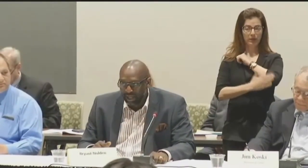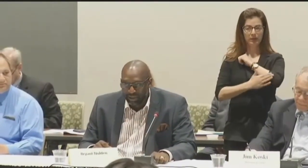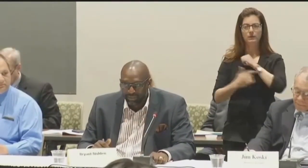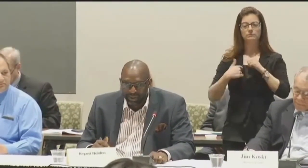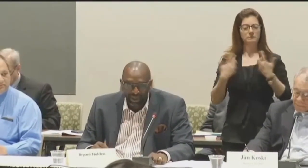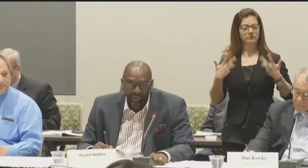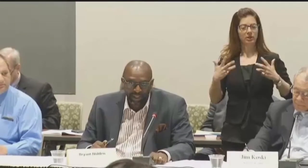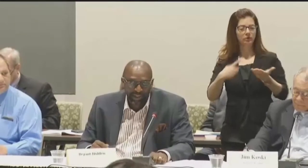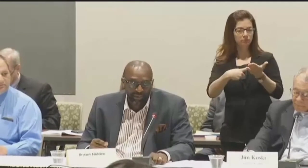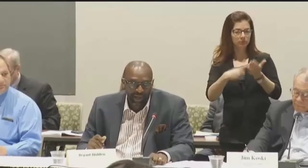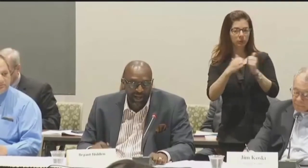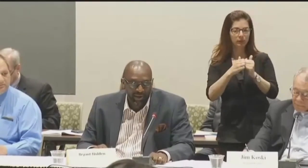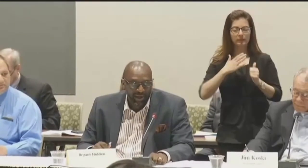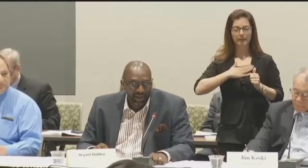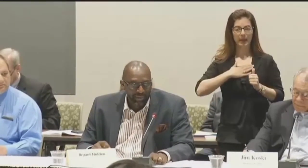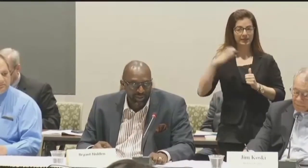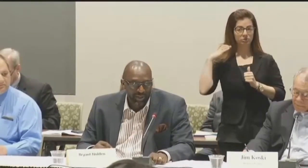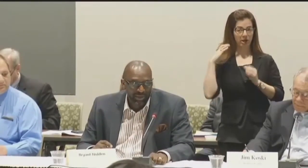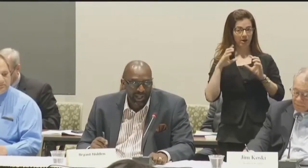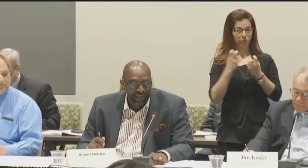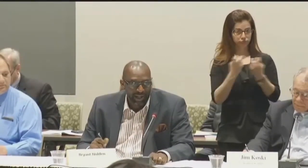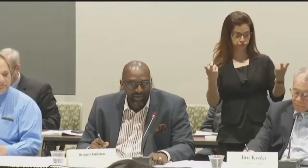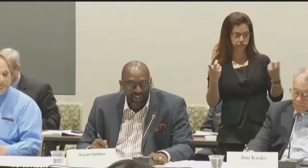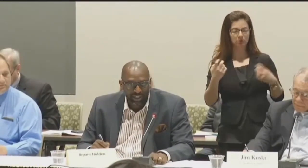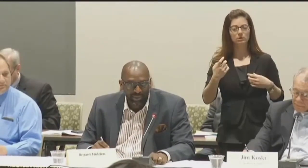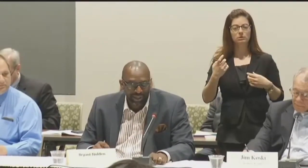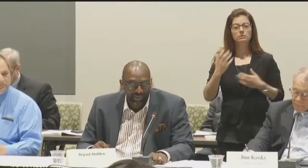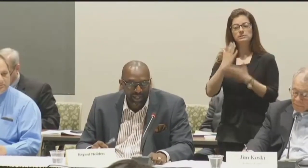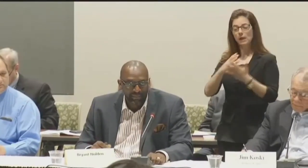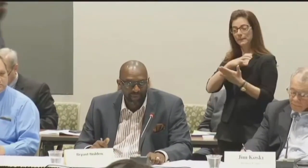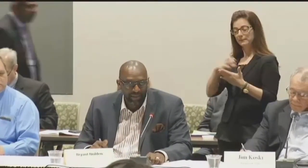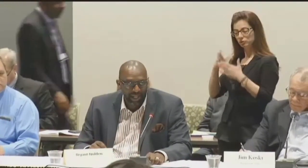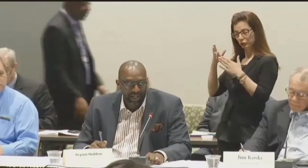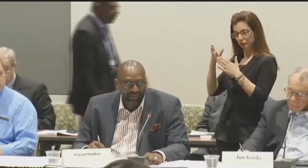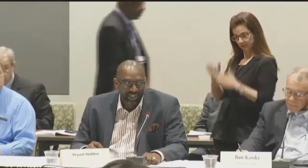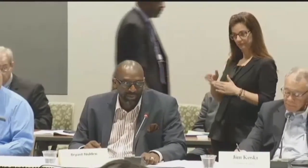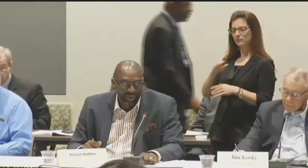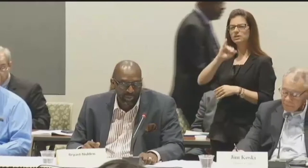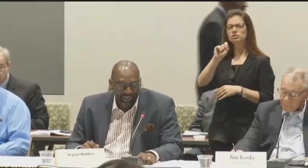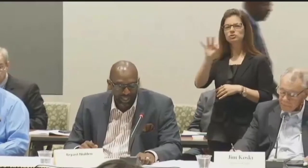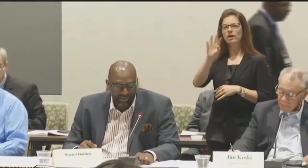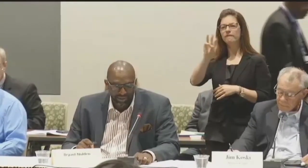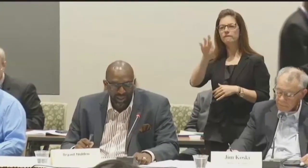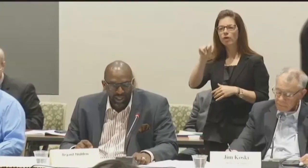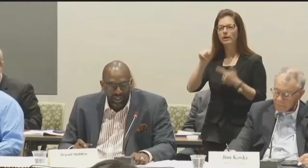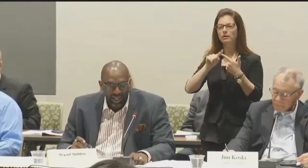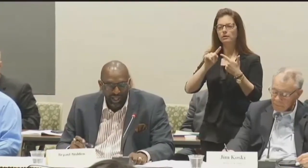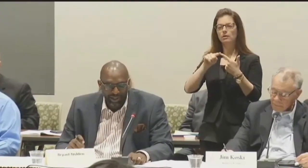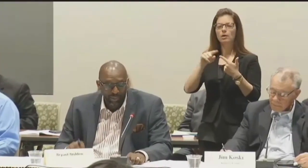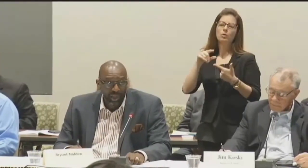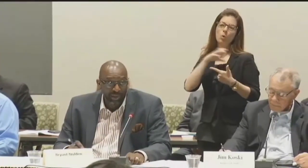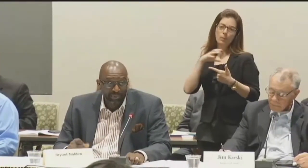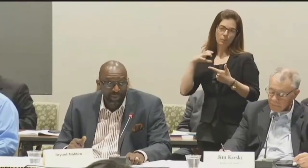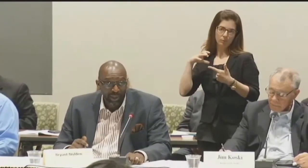with my chairman and some of our commissioners. I've had a conversation with Jeff Wright. I've had a conversation with our corporation council.